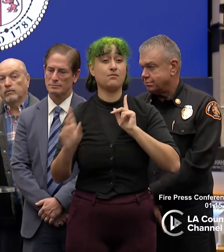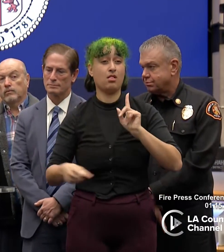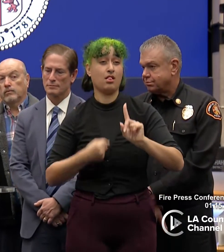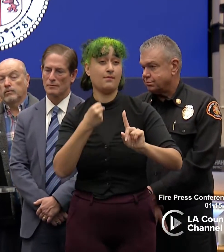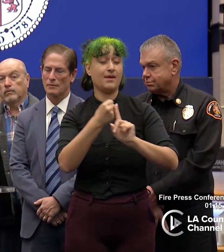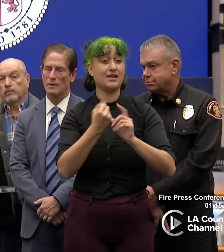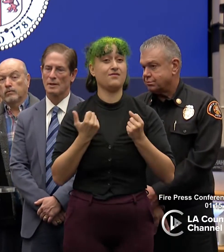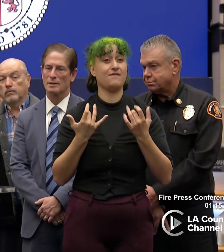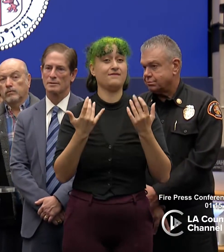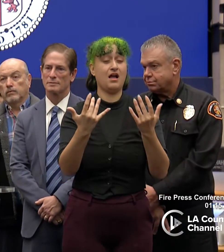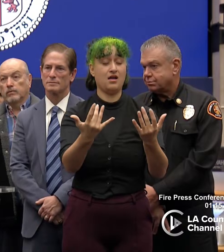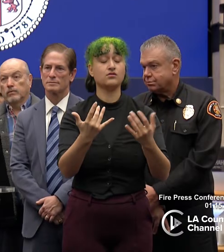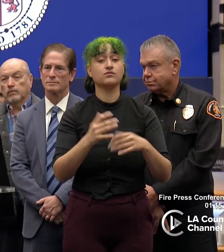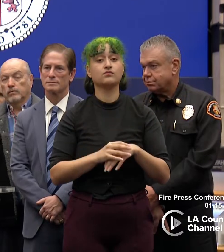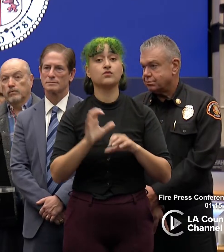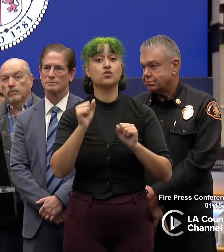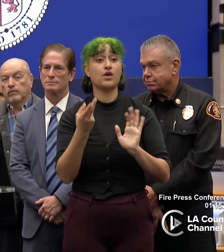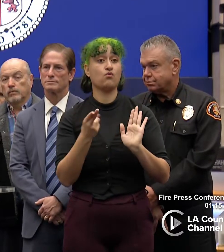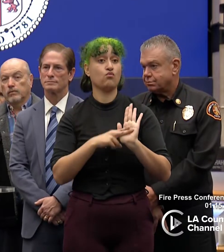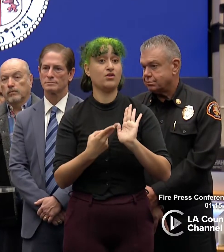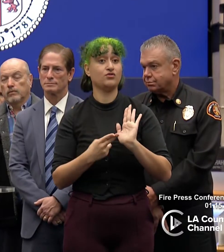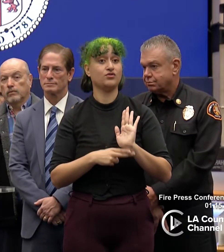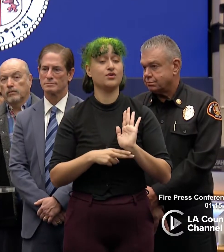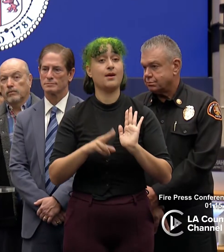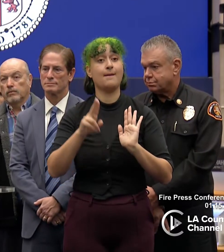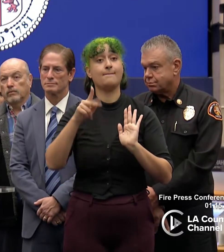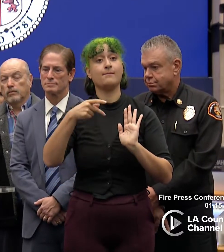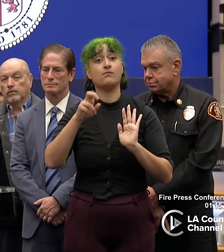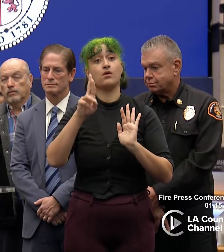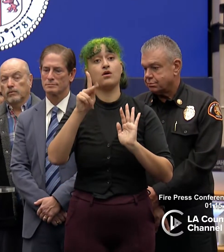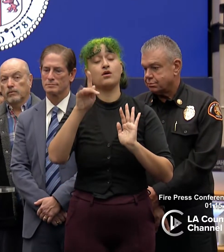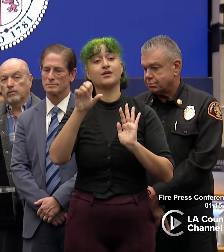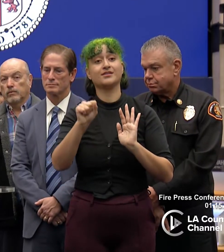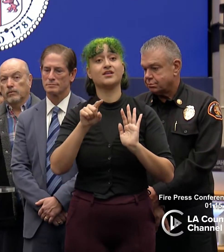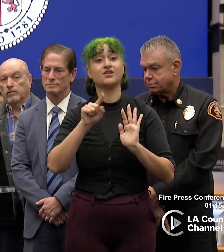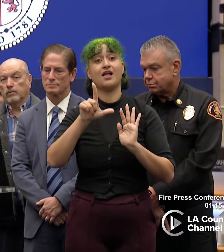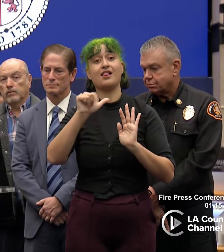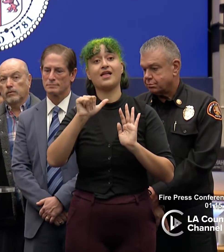impacted by the fires. You can register at